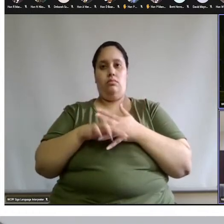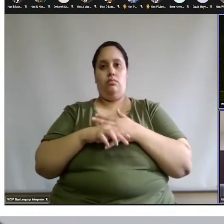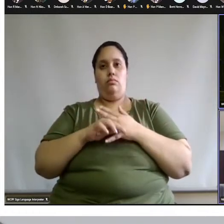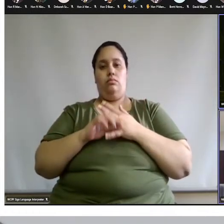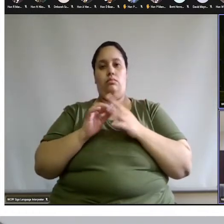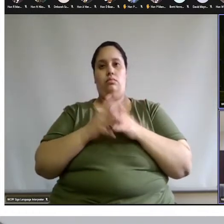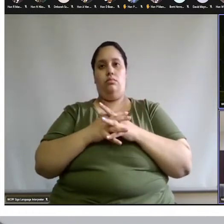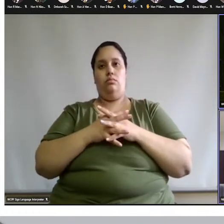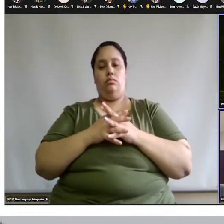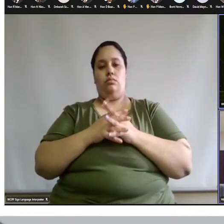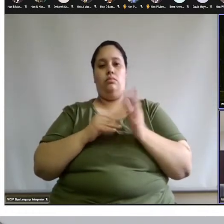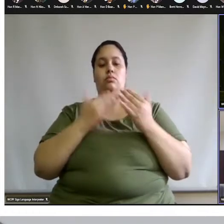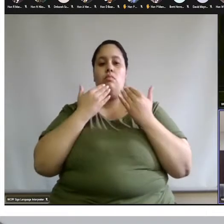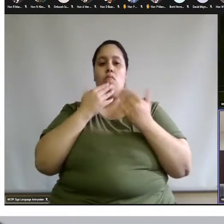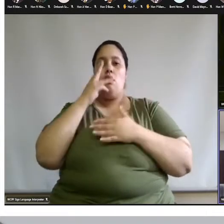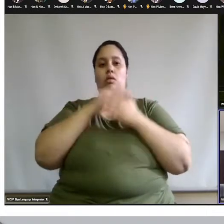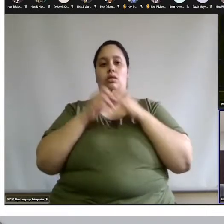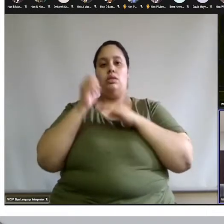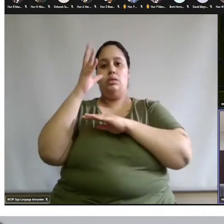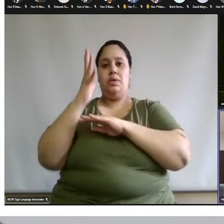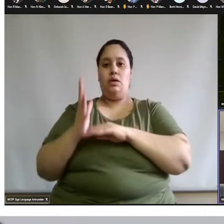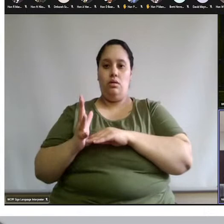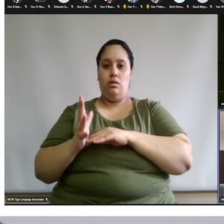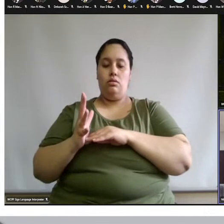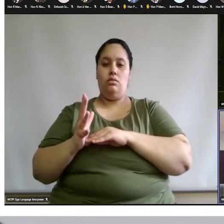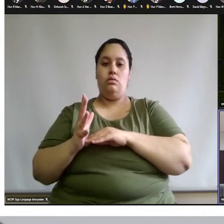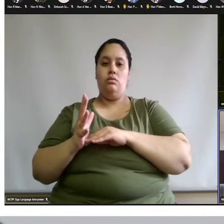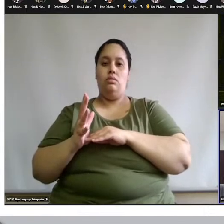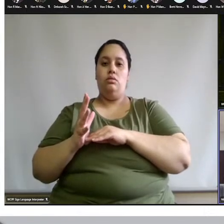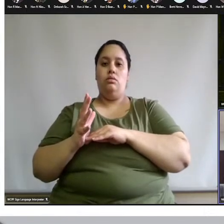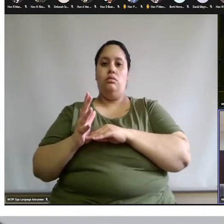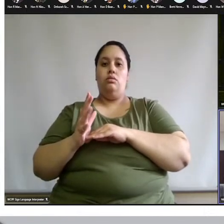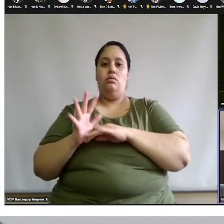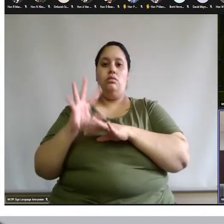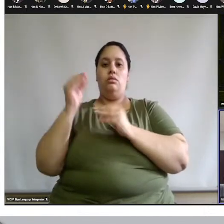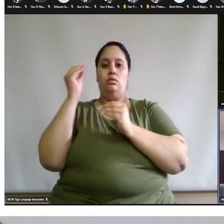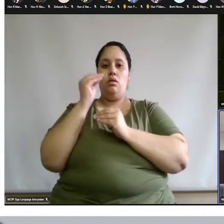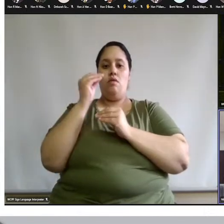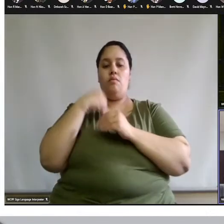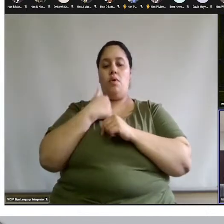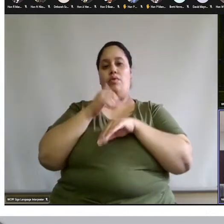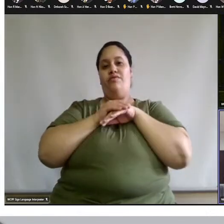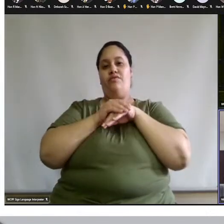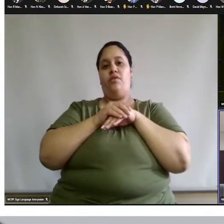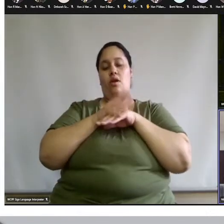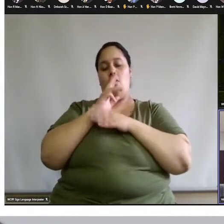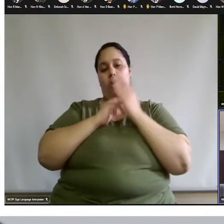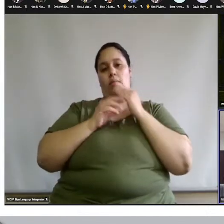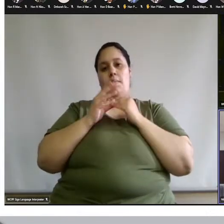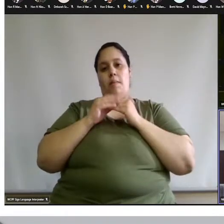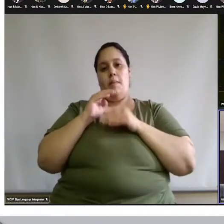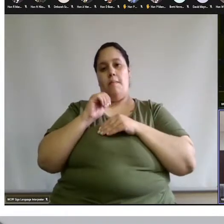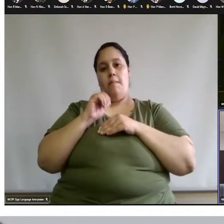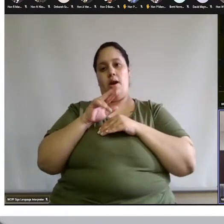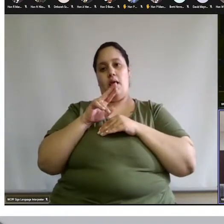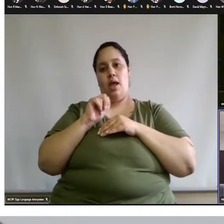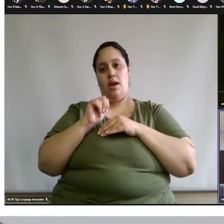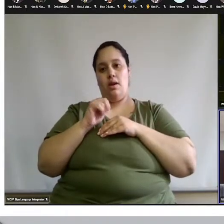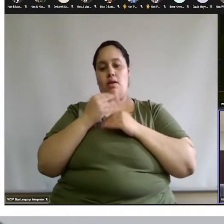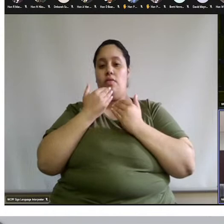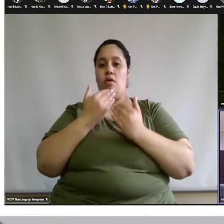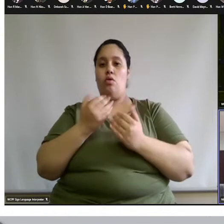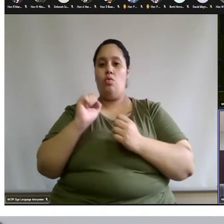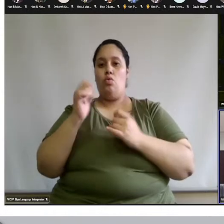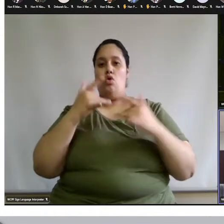Thank you, Honorable Speaker, and thank you. Good afternoon to my good friend, Honorable Member Maran, and thank you for your